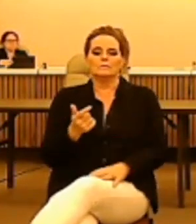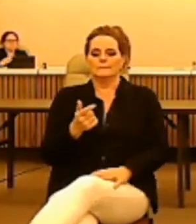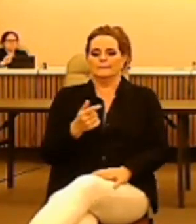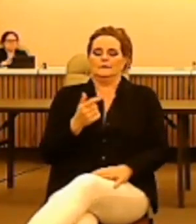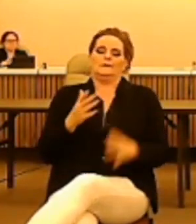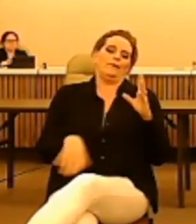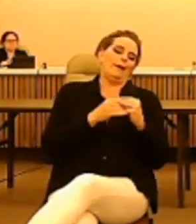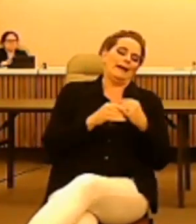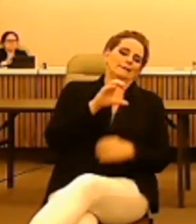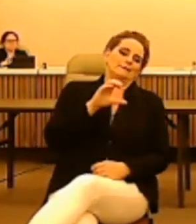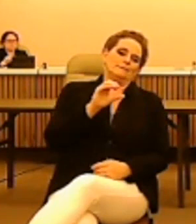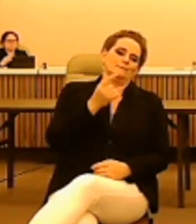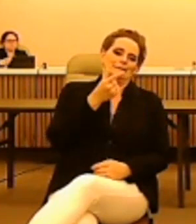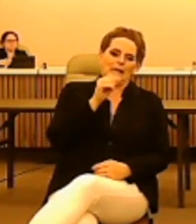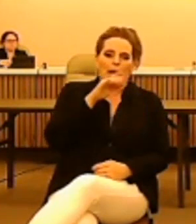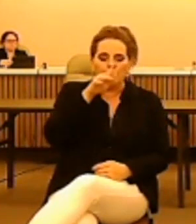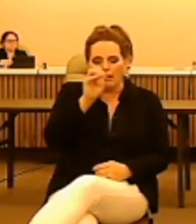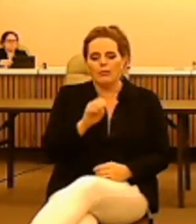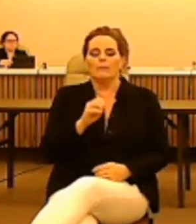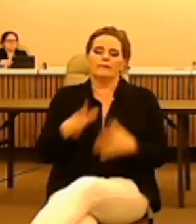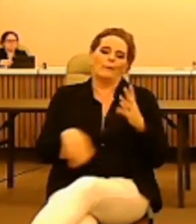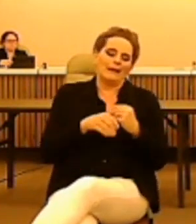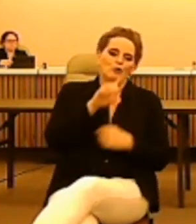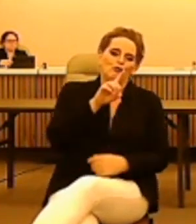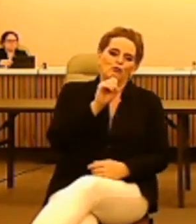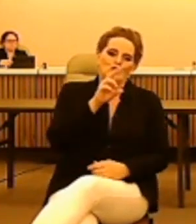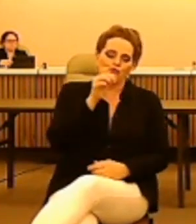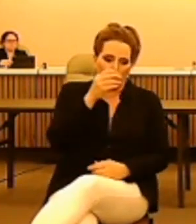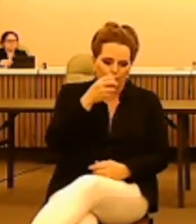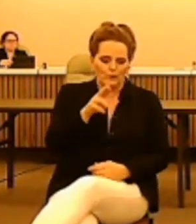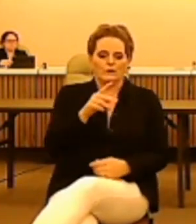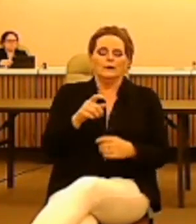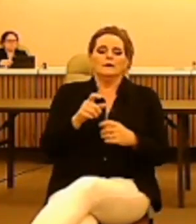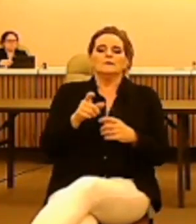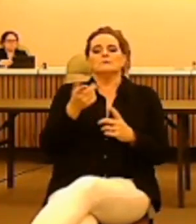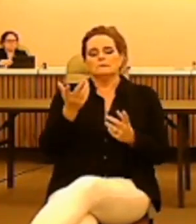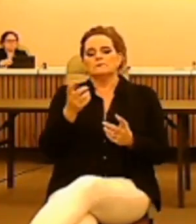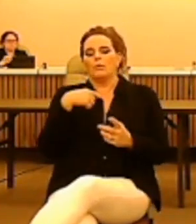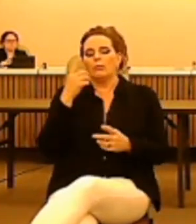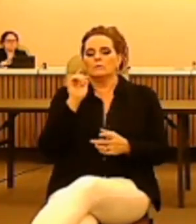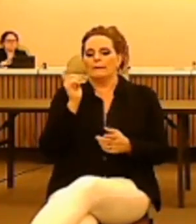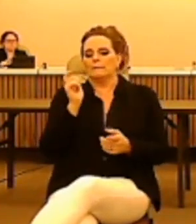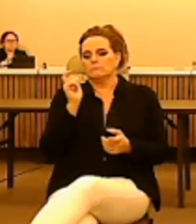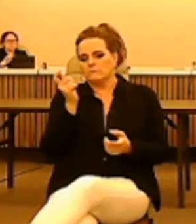gables and dormers and things like that to vary the appearance so it doesn't look cookie cutter.